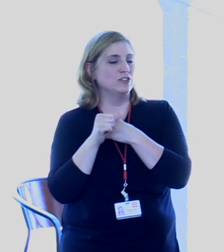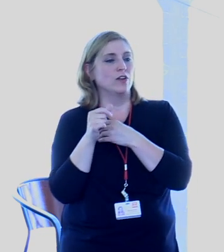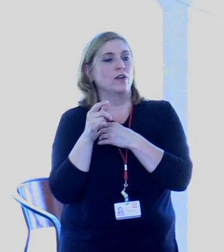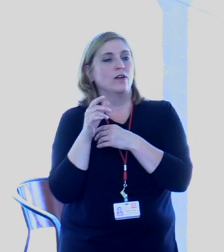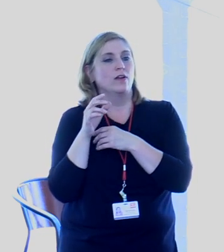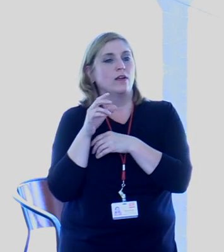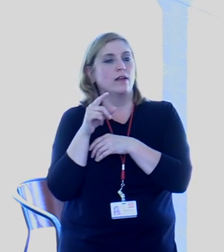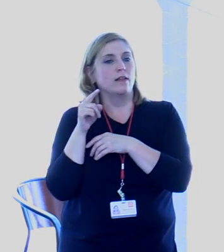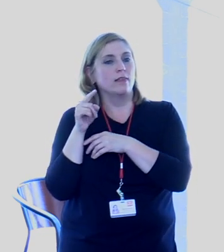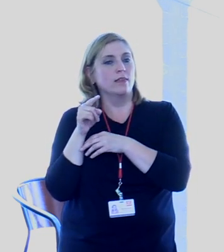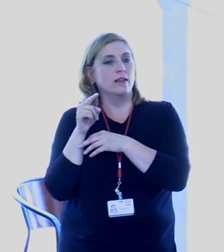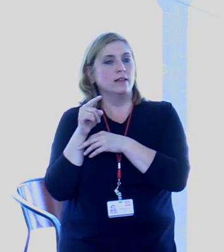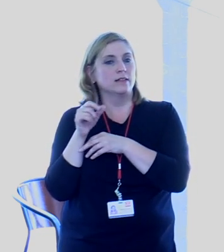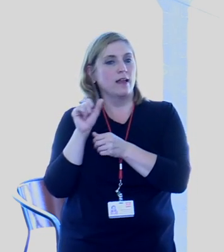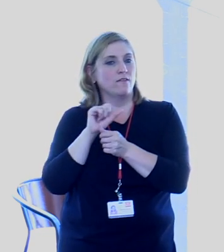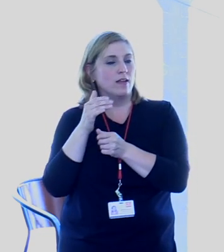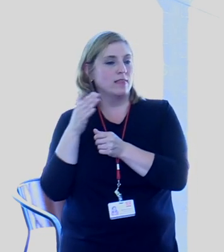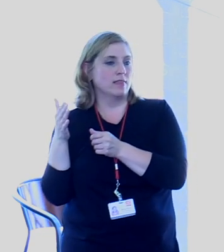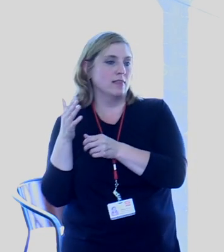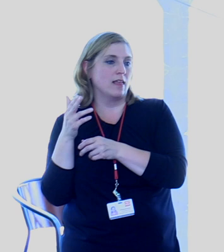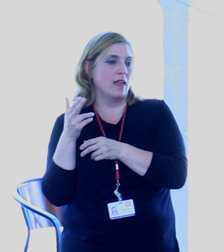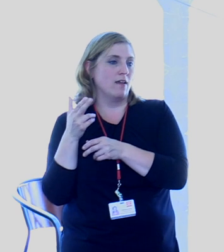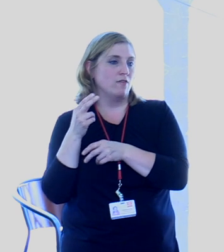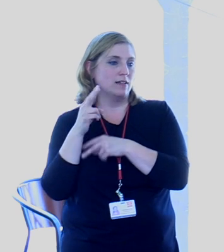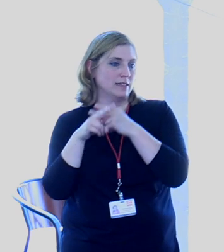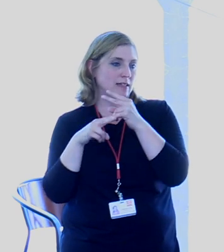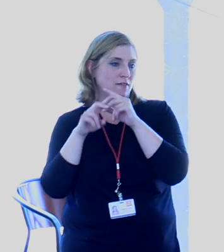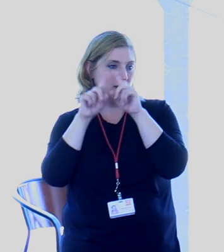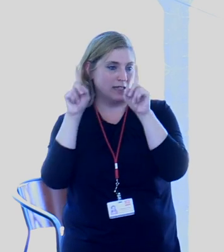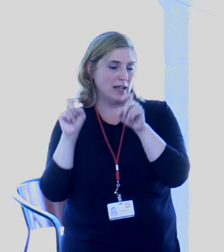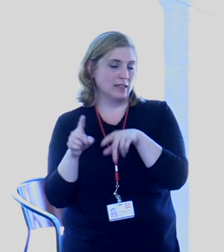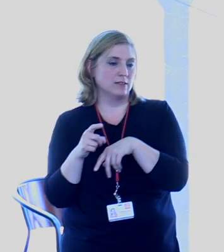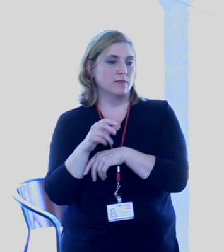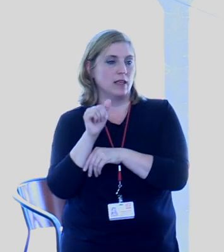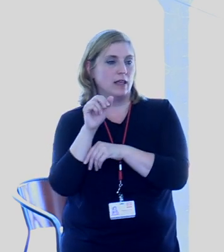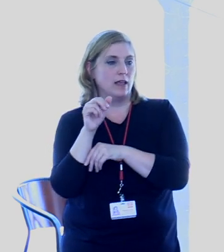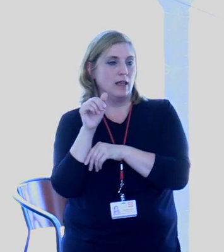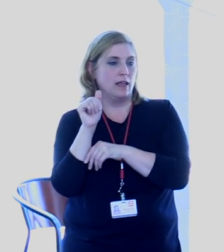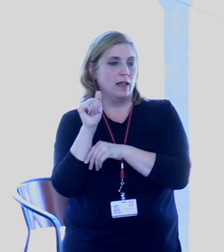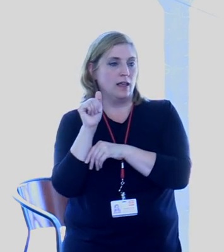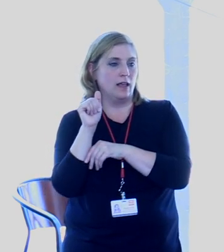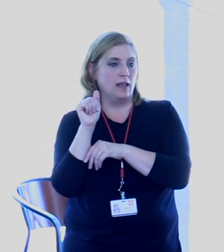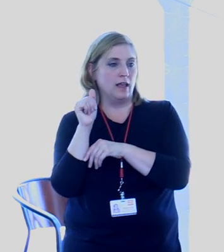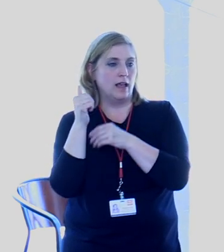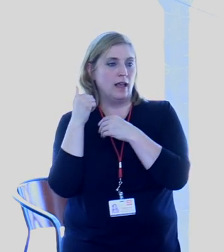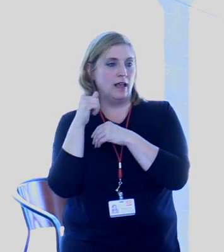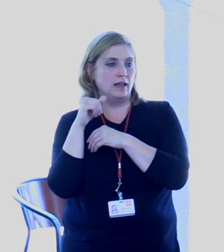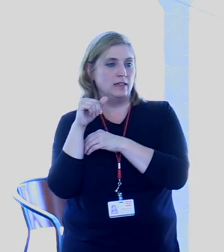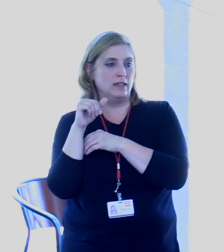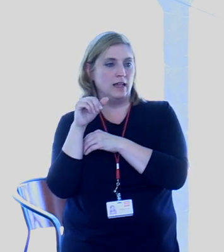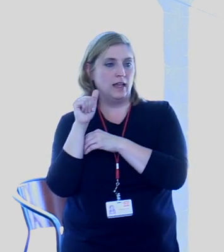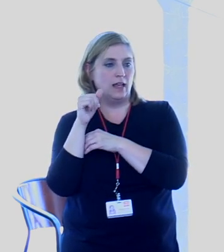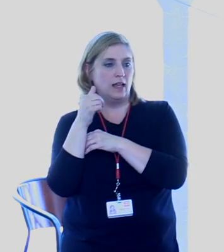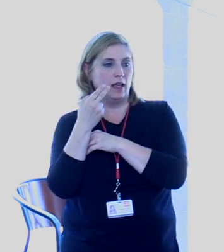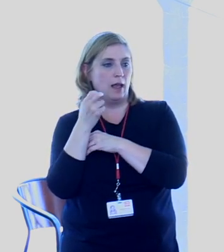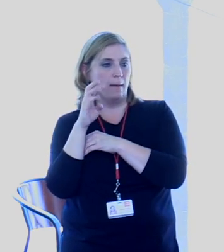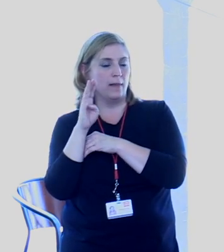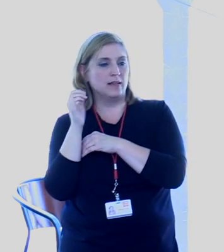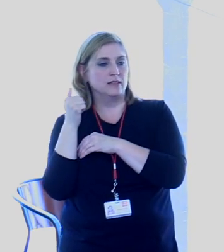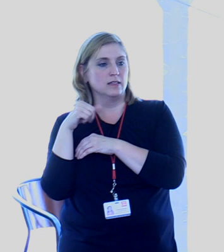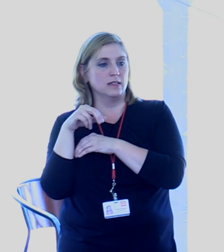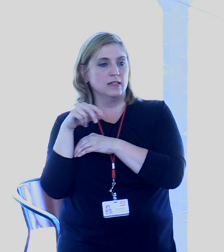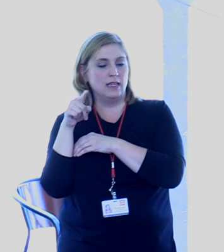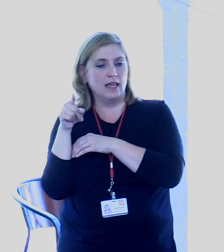fact, of every such test. When Ahaz, okay, the wicked king in the fourth age of the world,